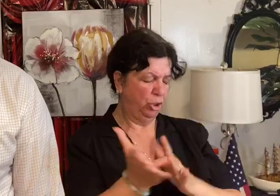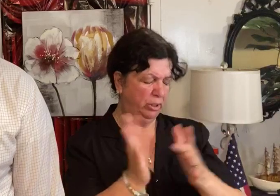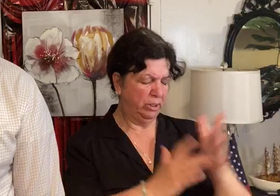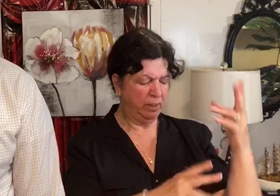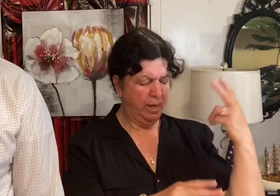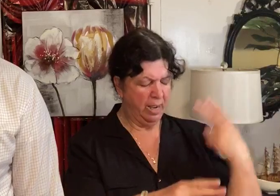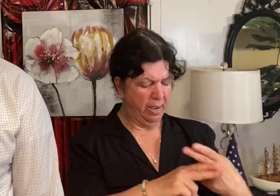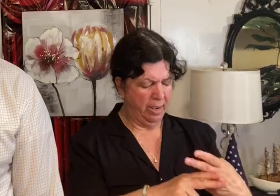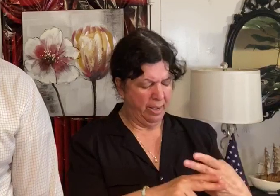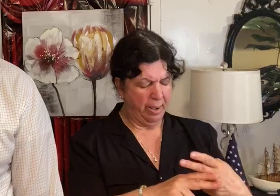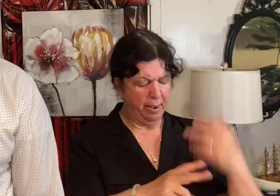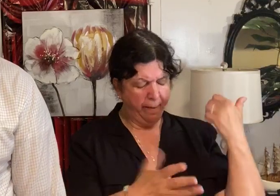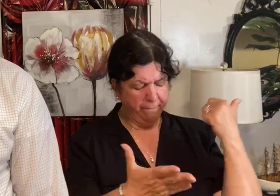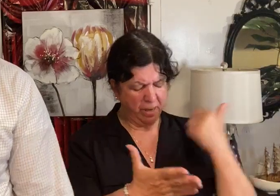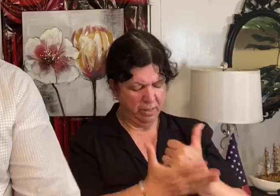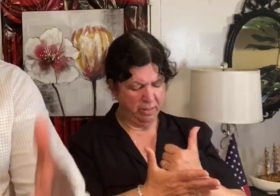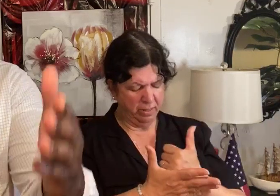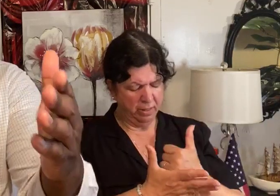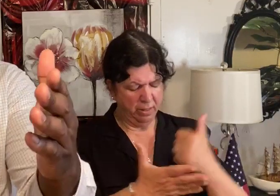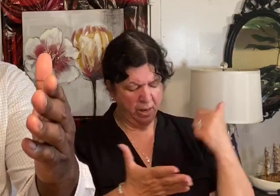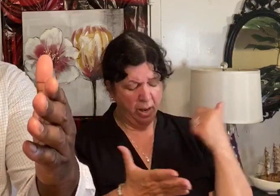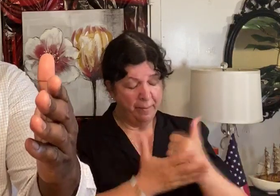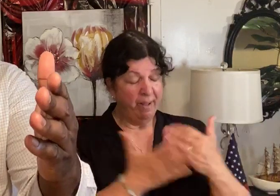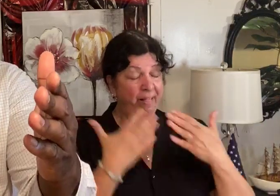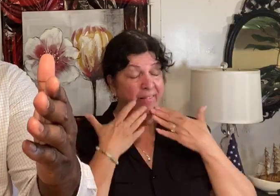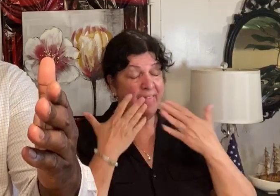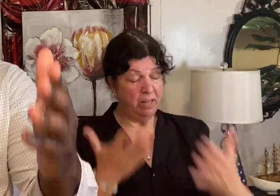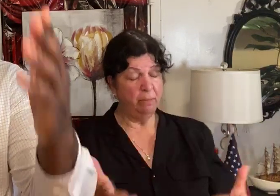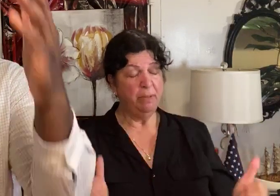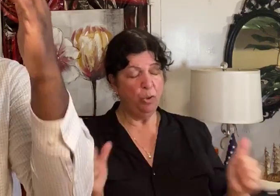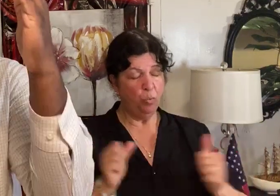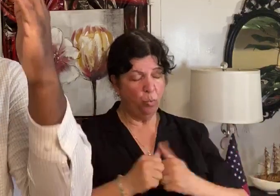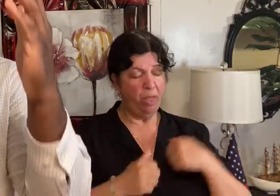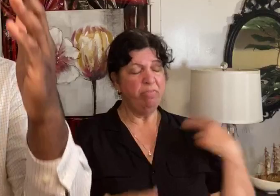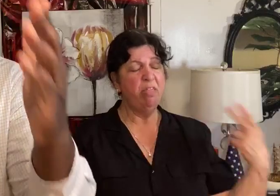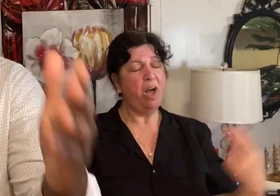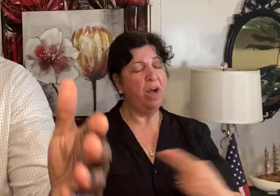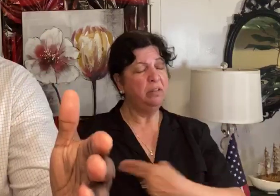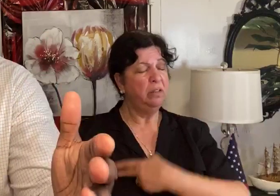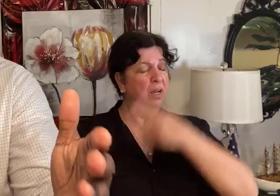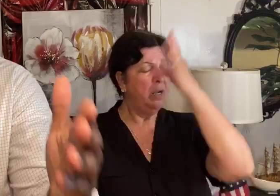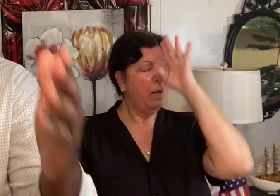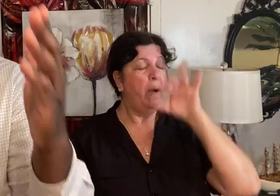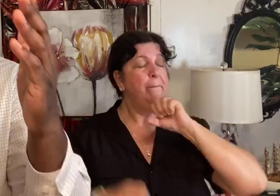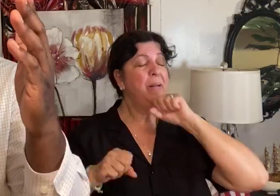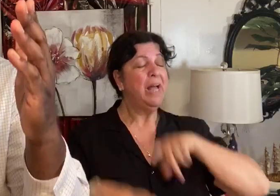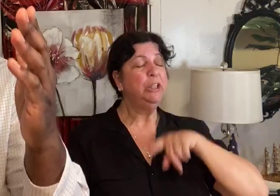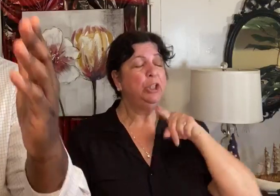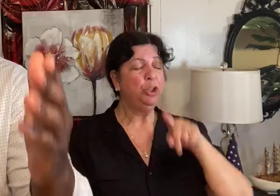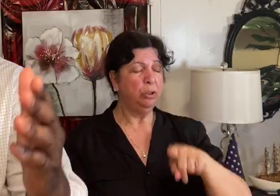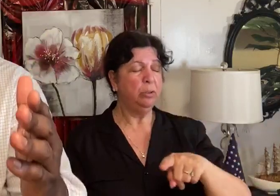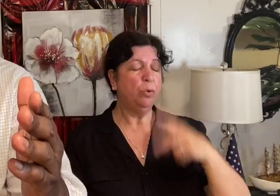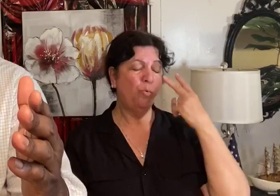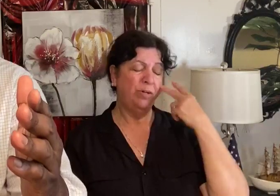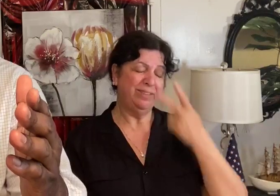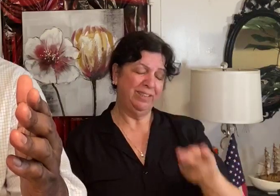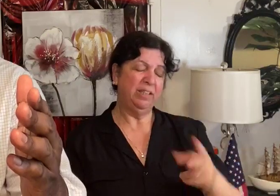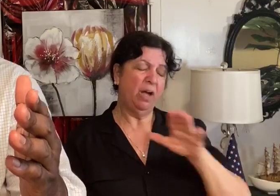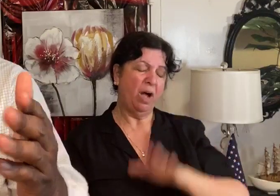Jesus' name. Amen. Amen. Thank you for being with us. God bless you. We will